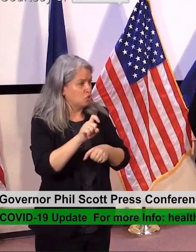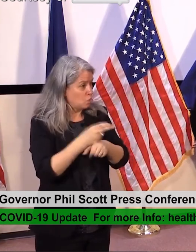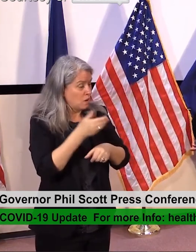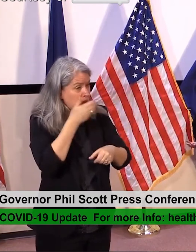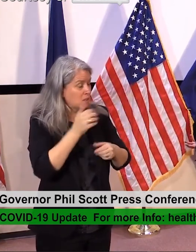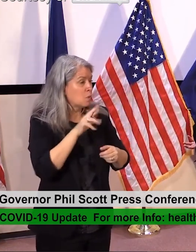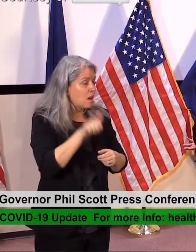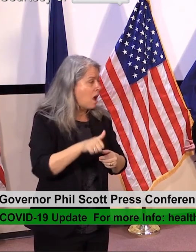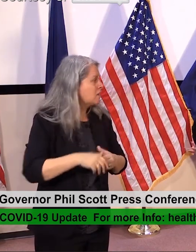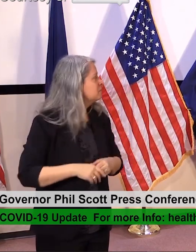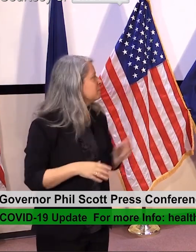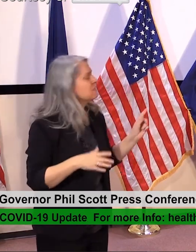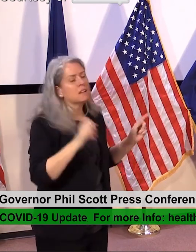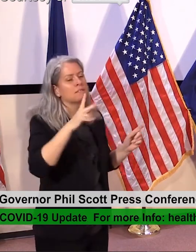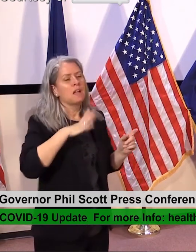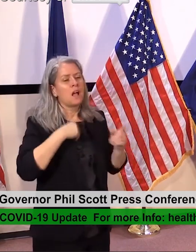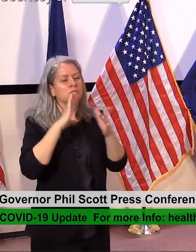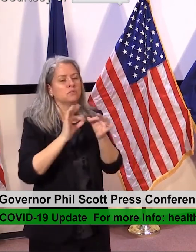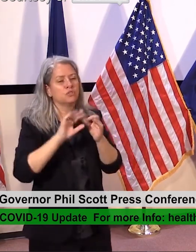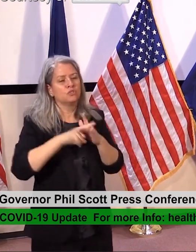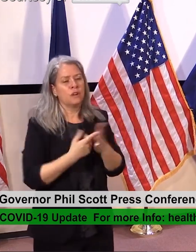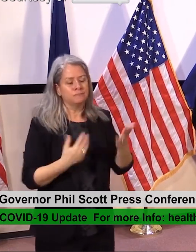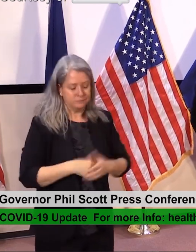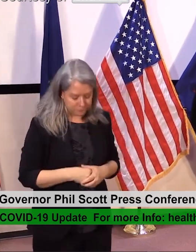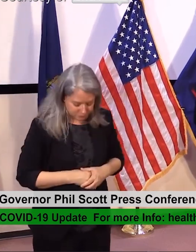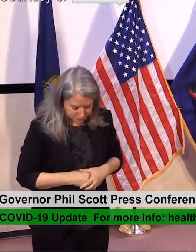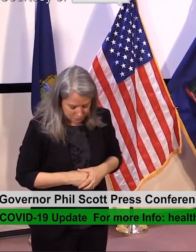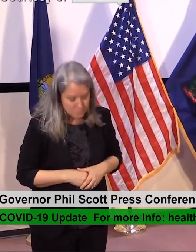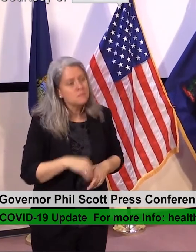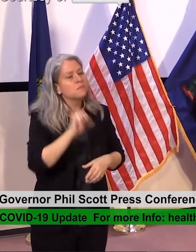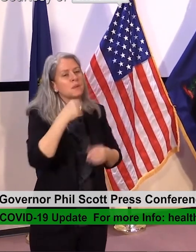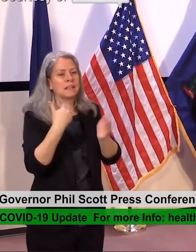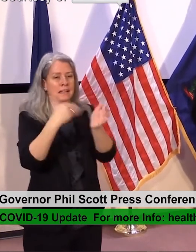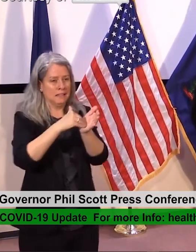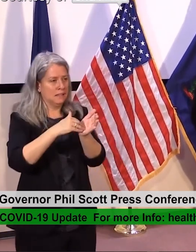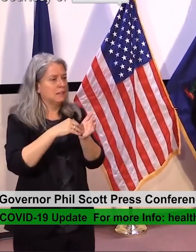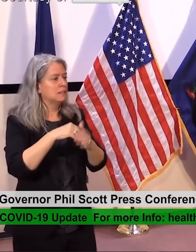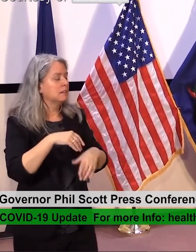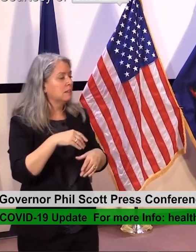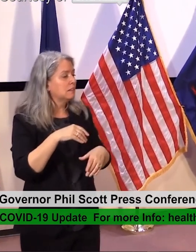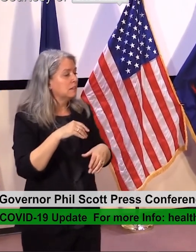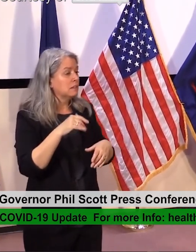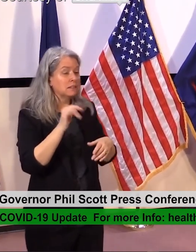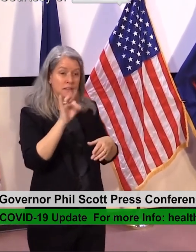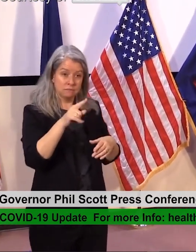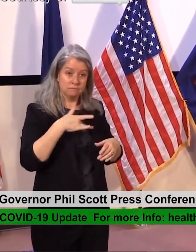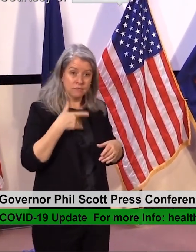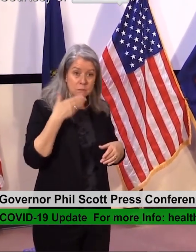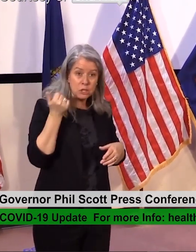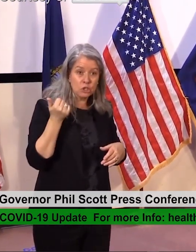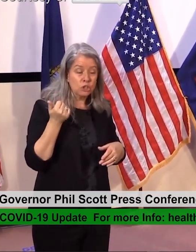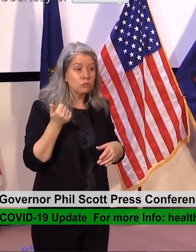I'll start and then I'll let Dr. Levine finish. Again, if this If this makes you feel more at